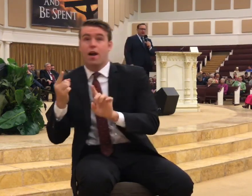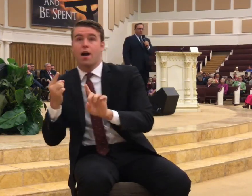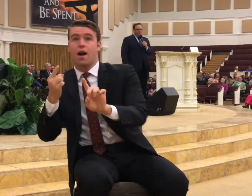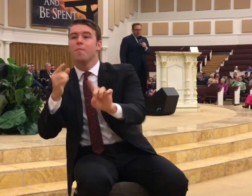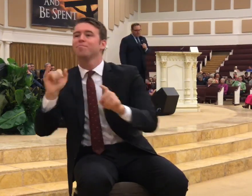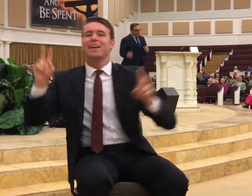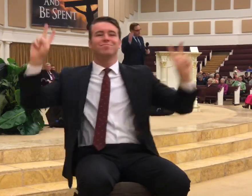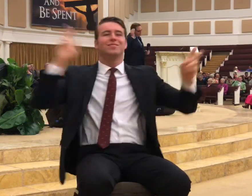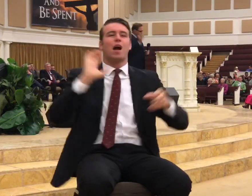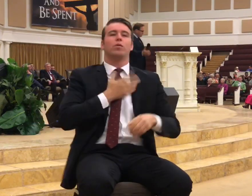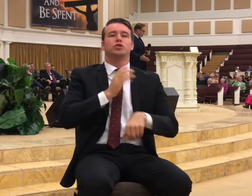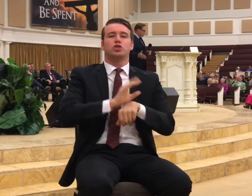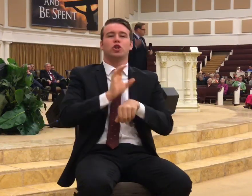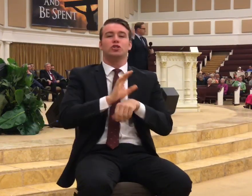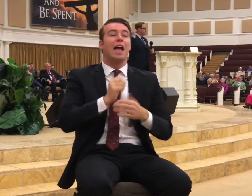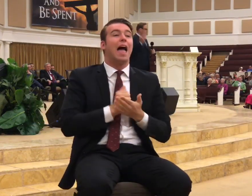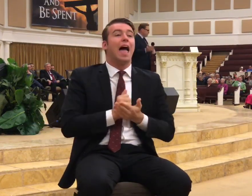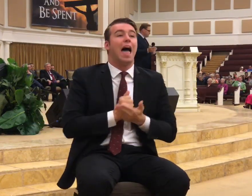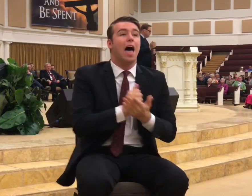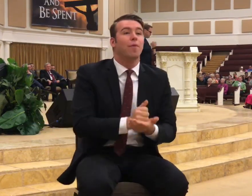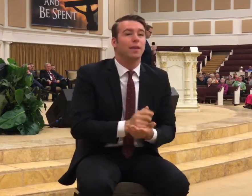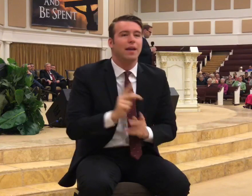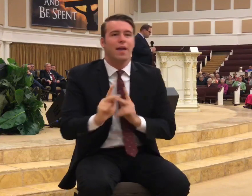you say that with me?